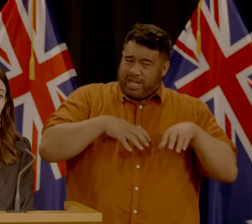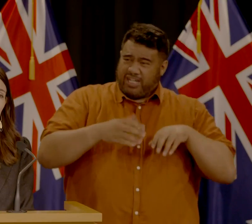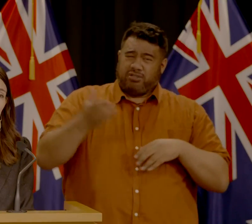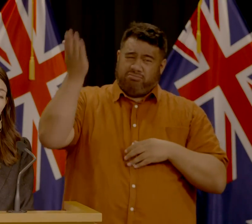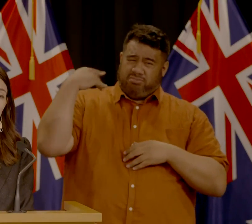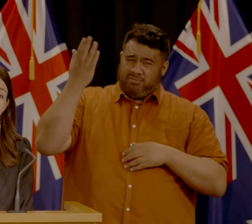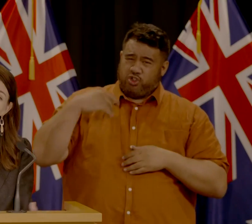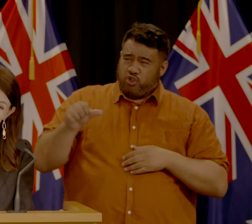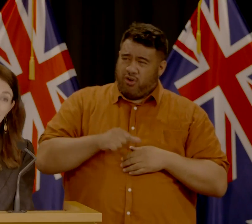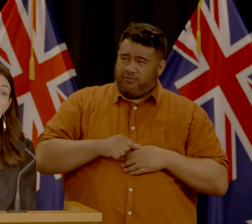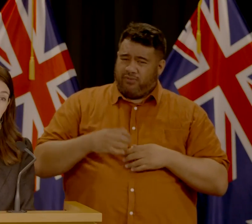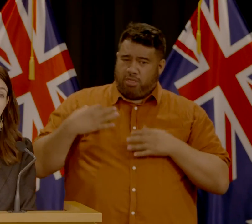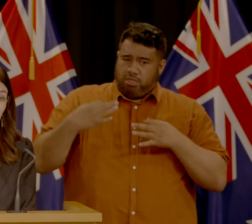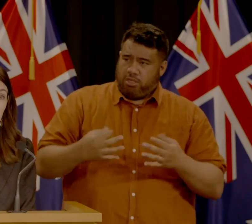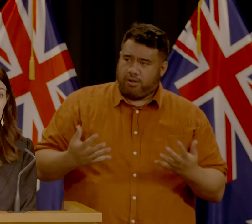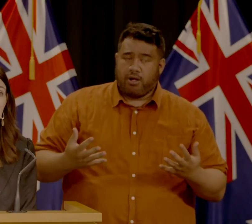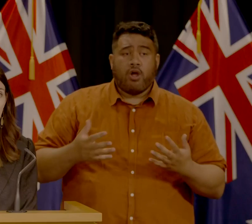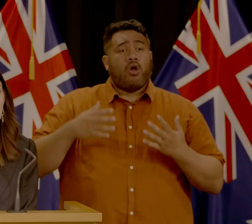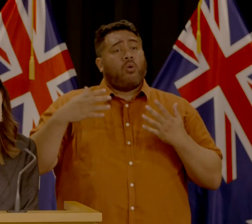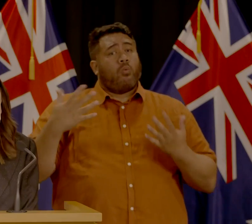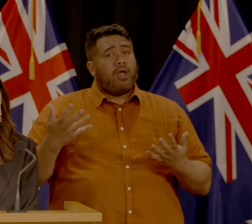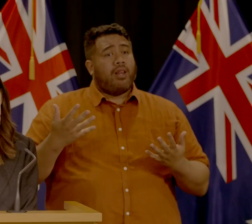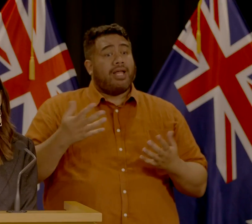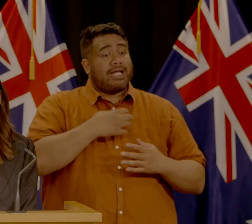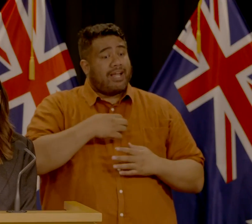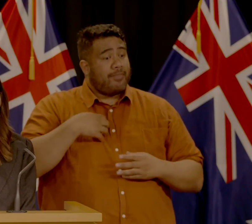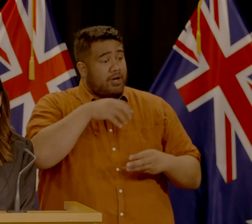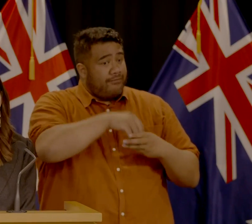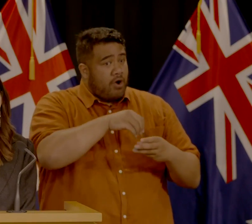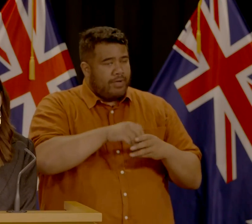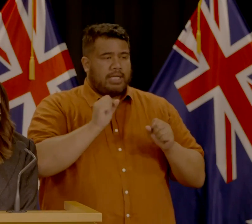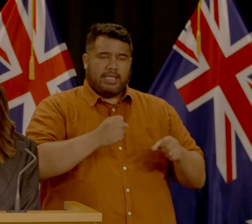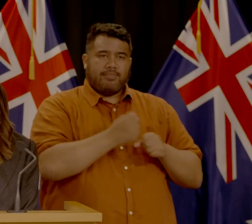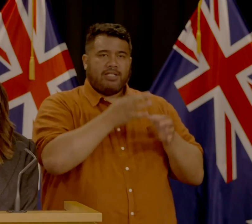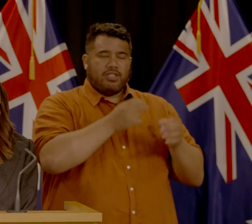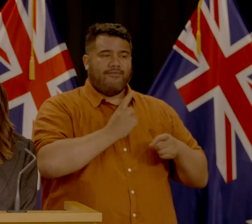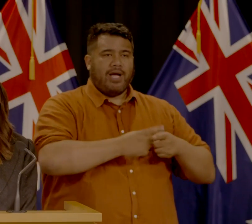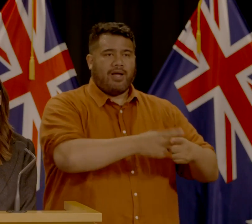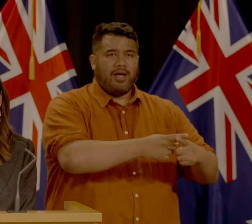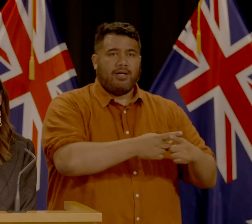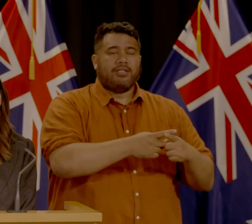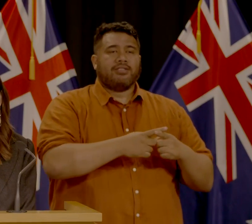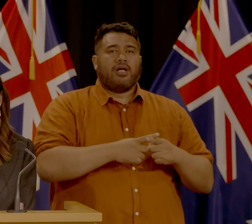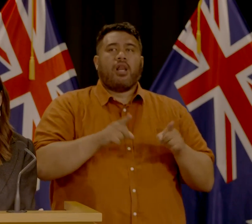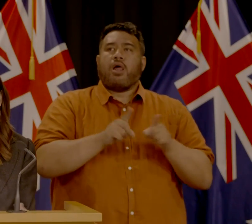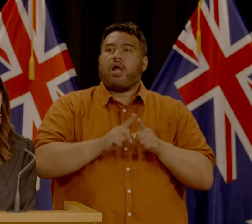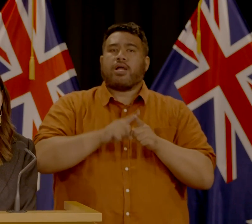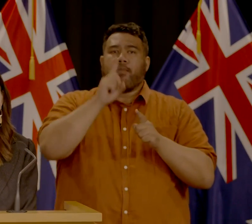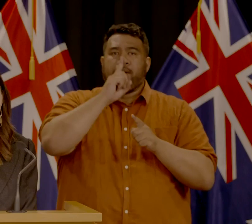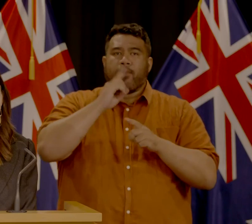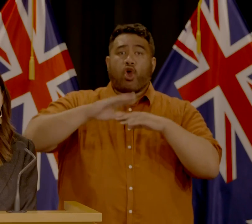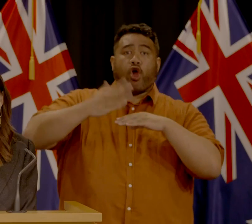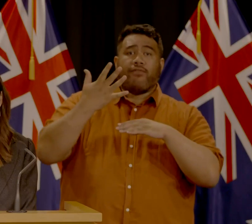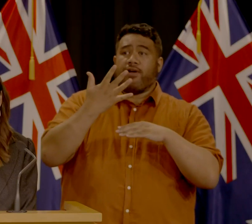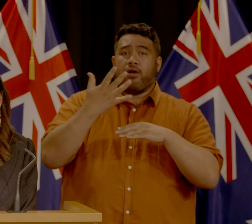some of the significant ones, particularly where government's been involved, we have. Now we're giving very clear direction. If it's a gathering of 500